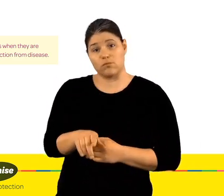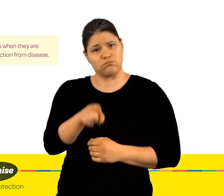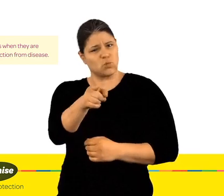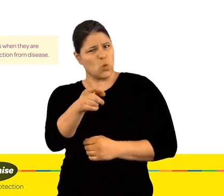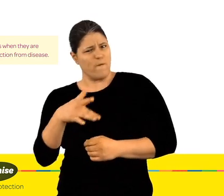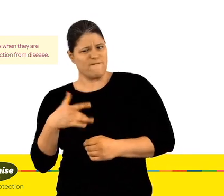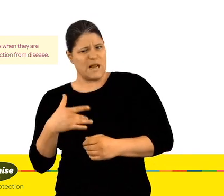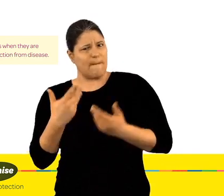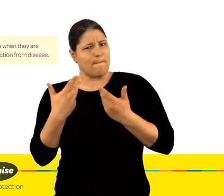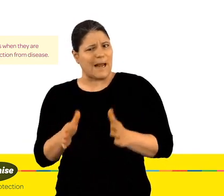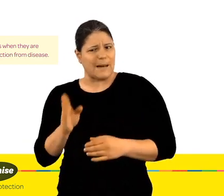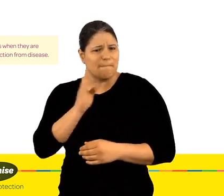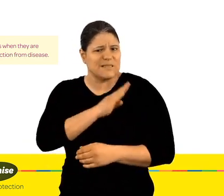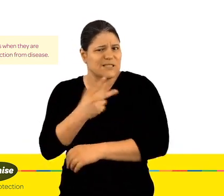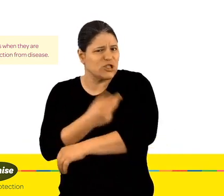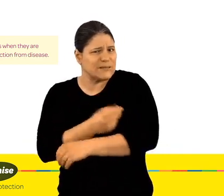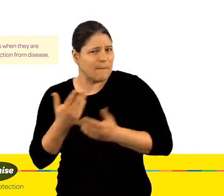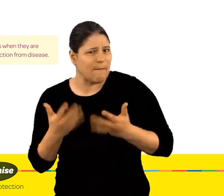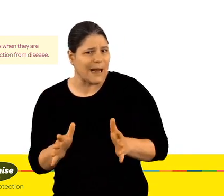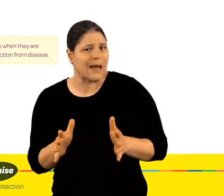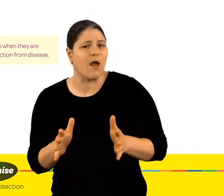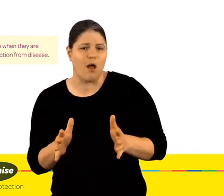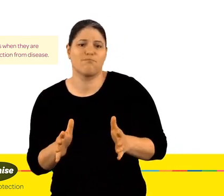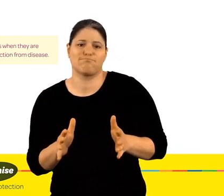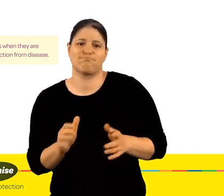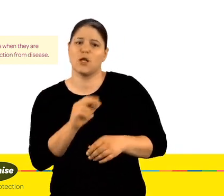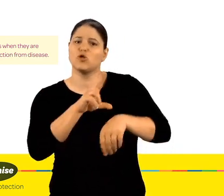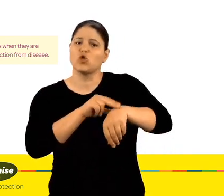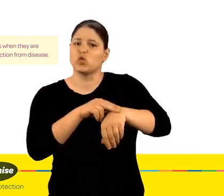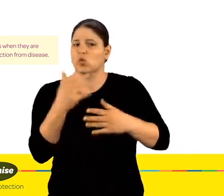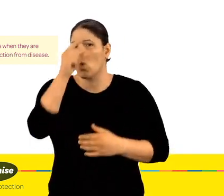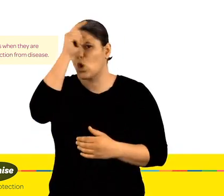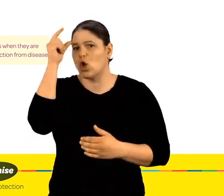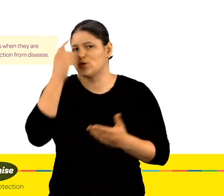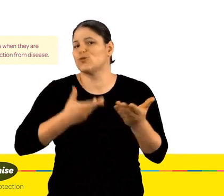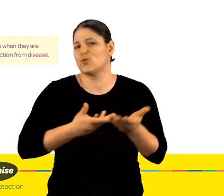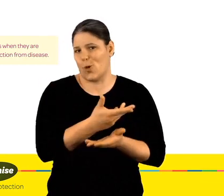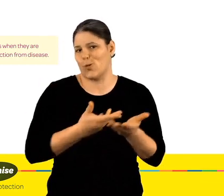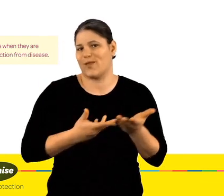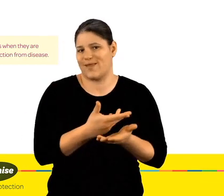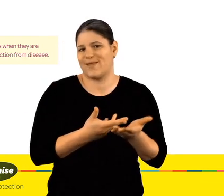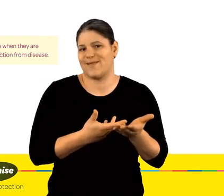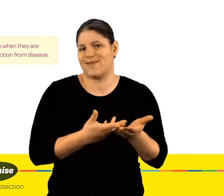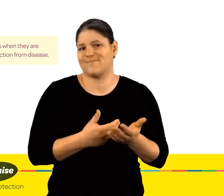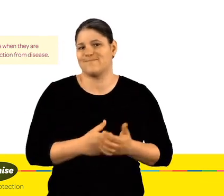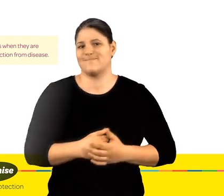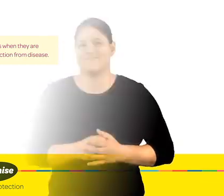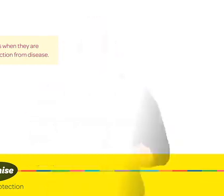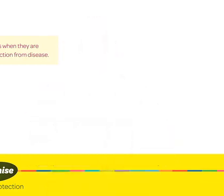If you think your child might have missed one or some of their immunisations, talk to your family doctor or nurse.